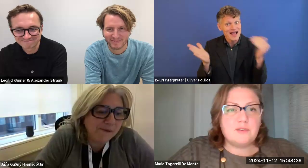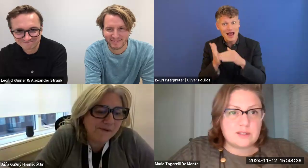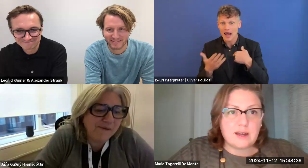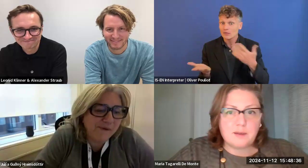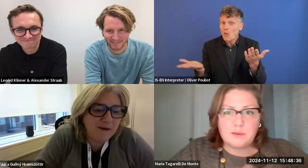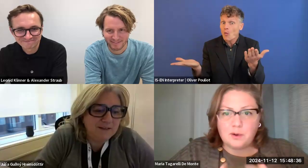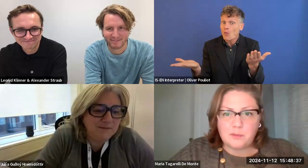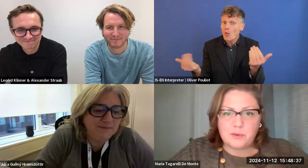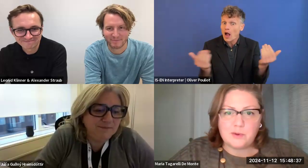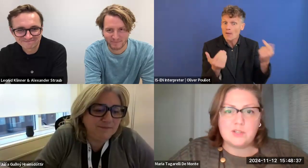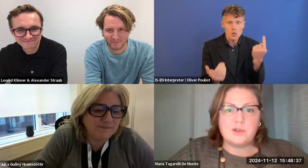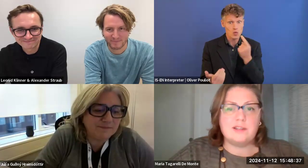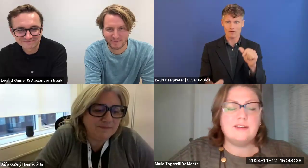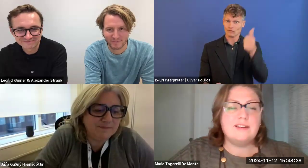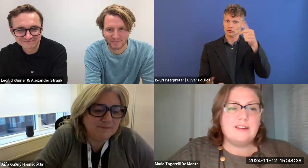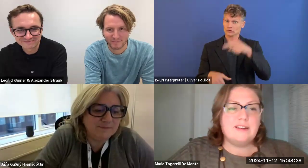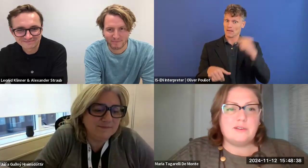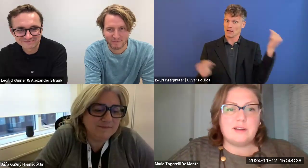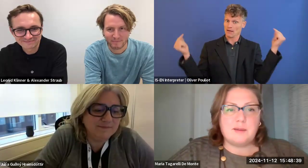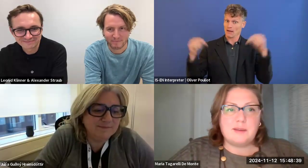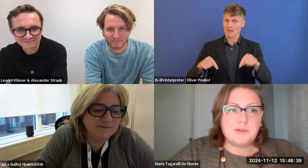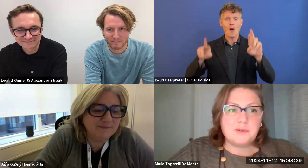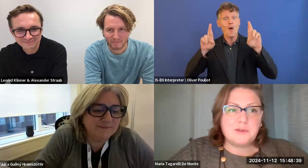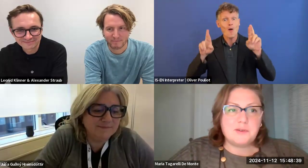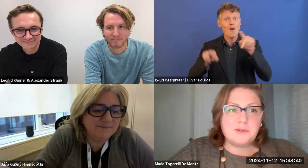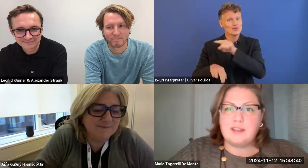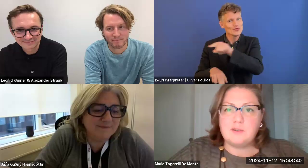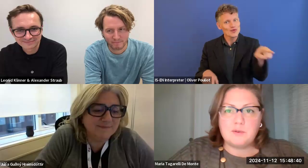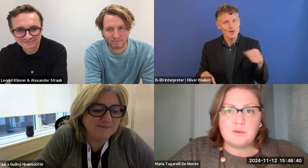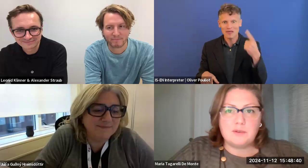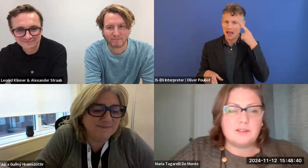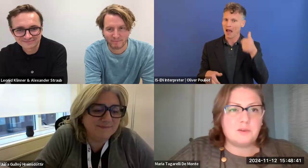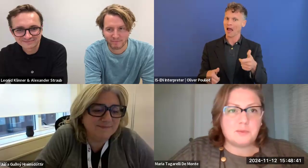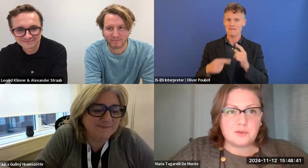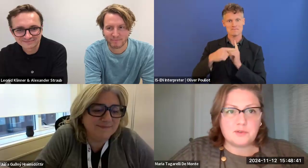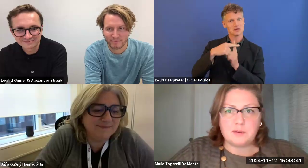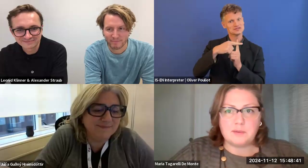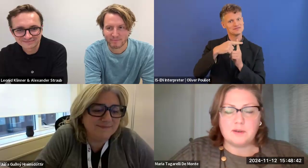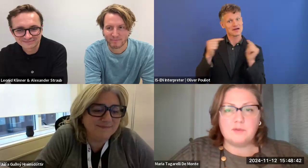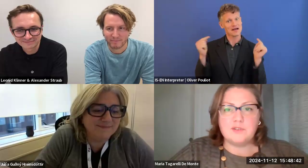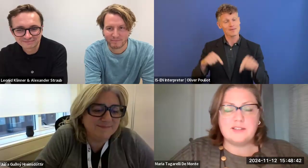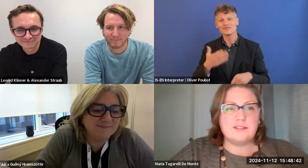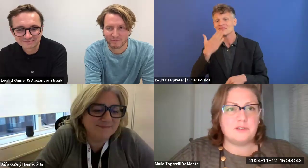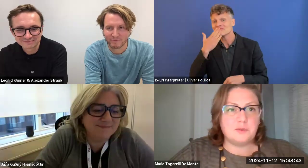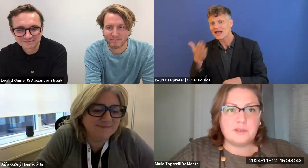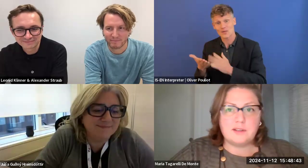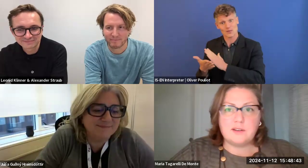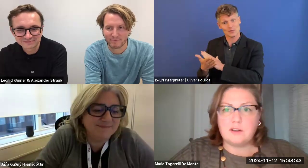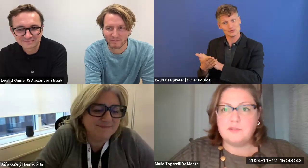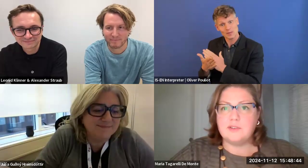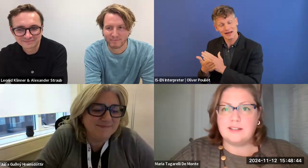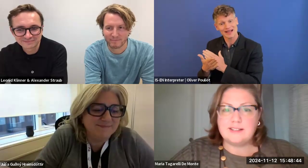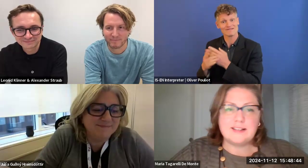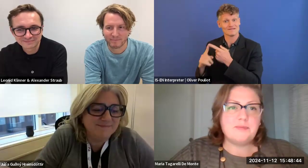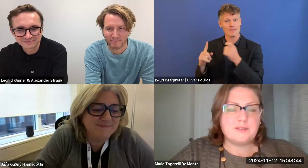came here for the first time. We hope you enjoyed your time here. Thank you to the interpreters from Overseas